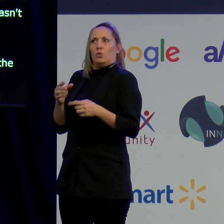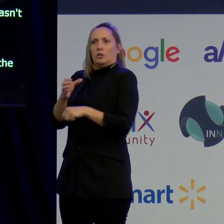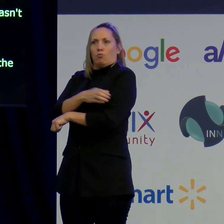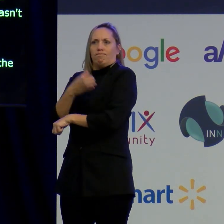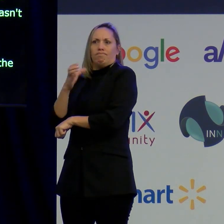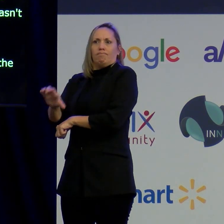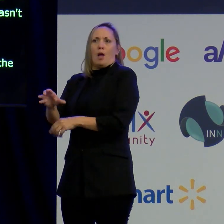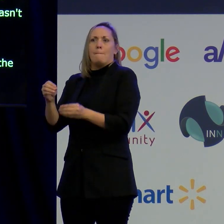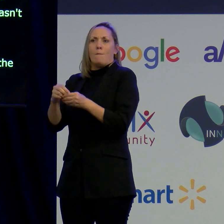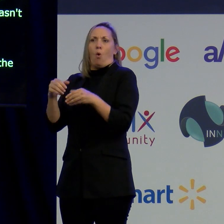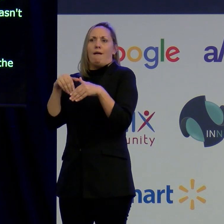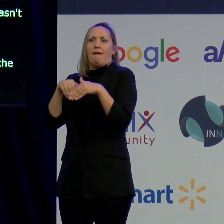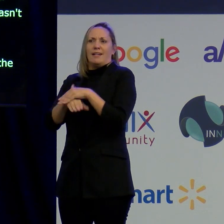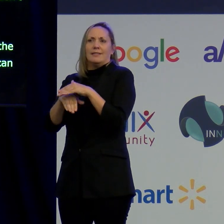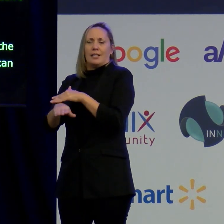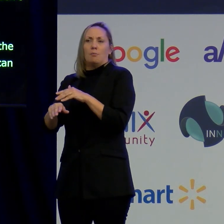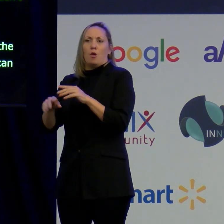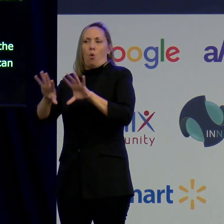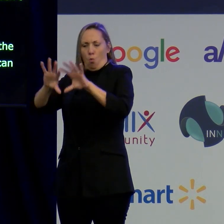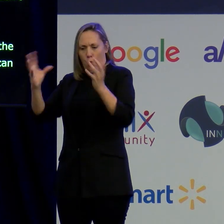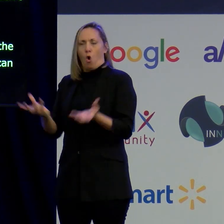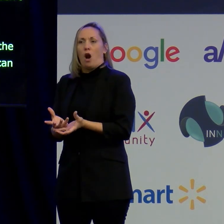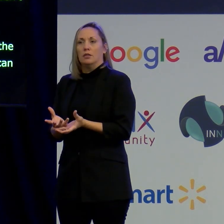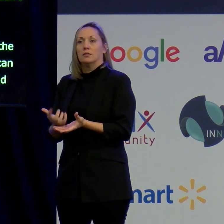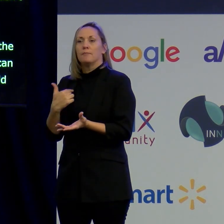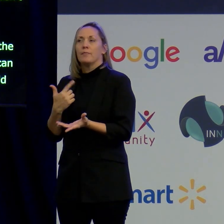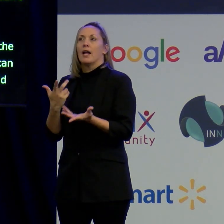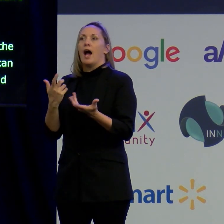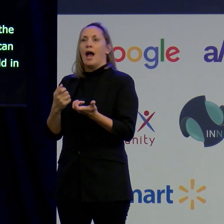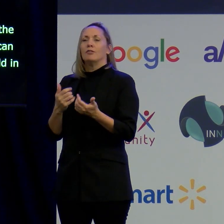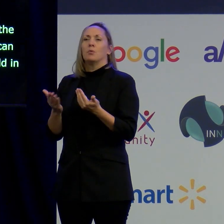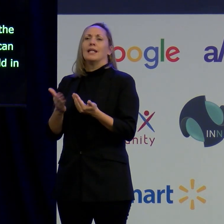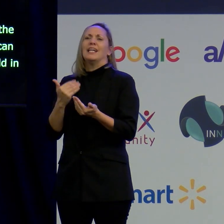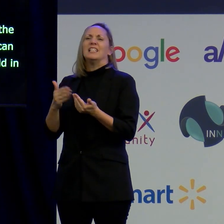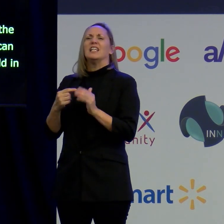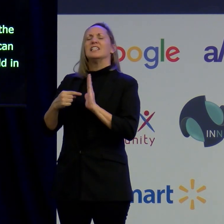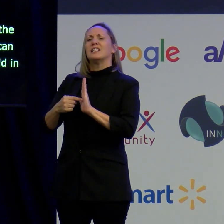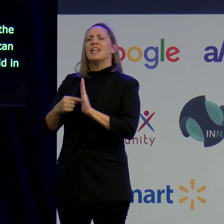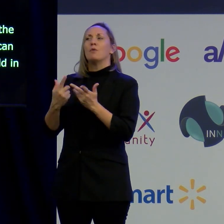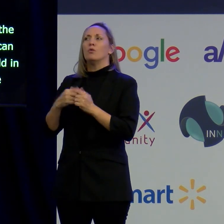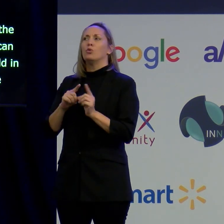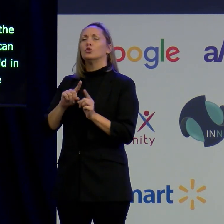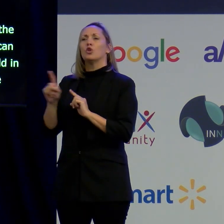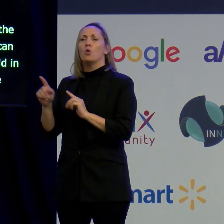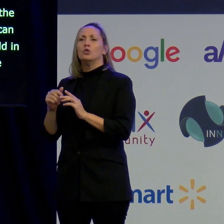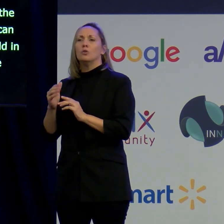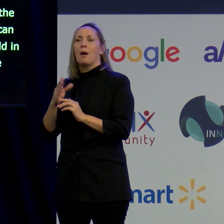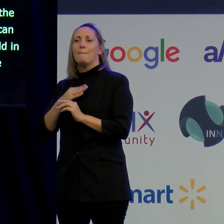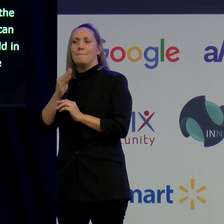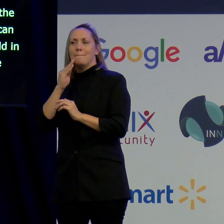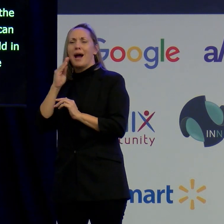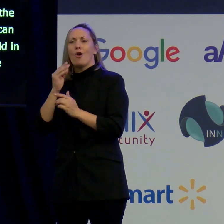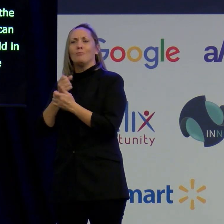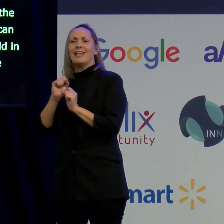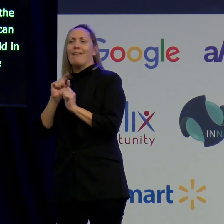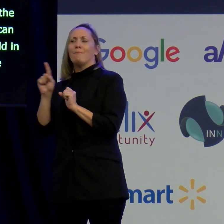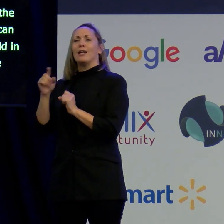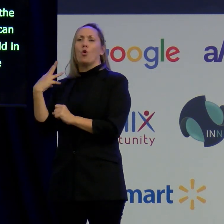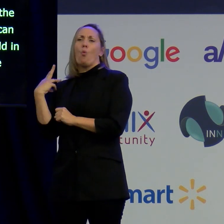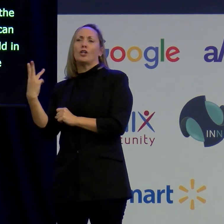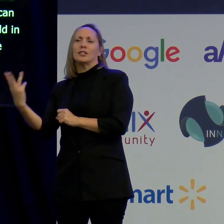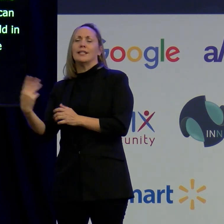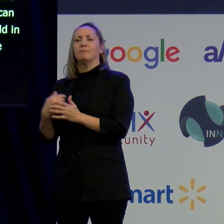more accessible world in the physical space, I have to just pull the easiest example, which is go to my home state, back to Washington,